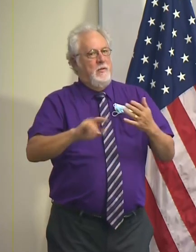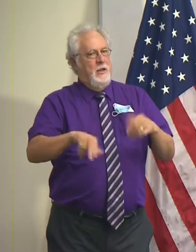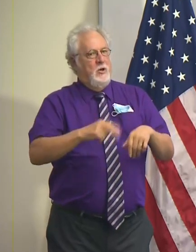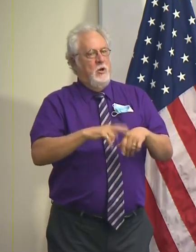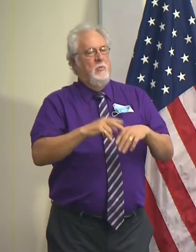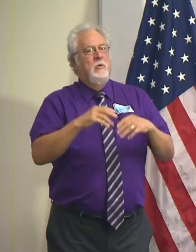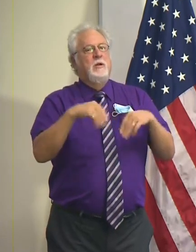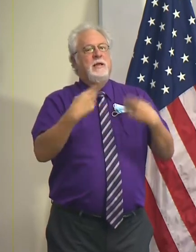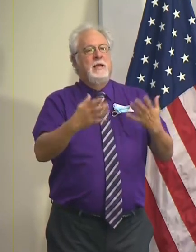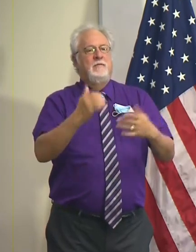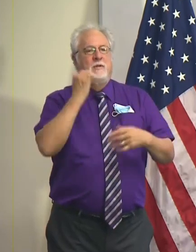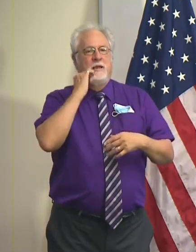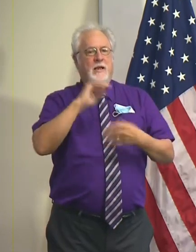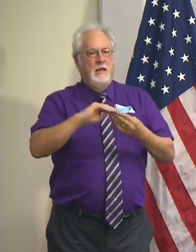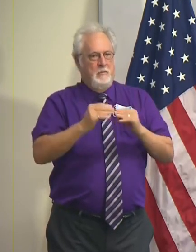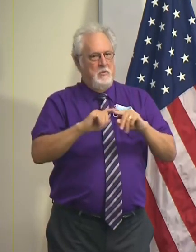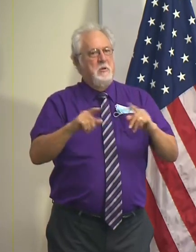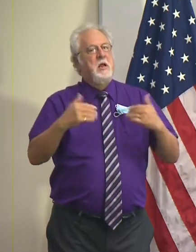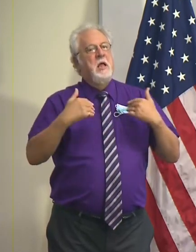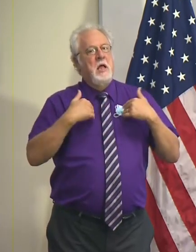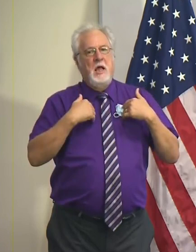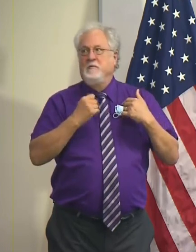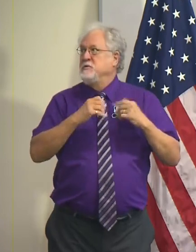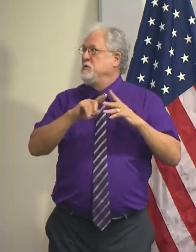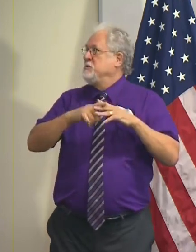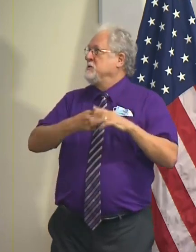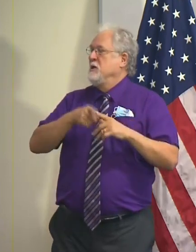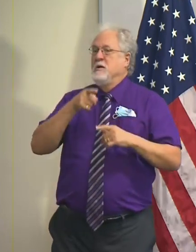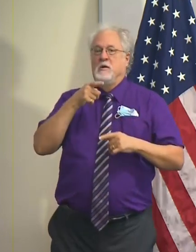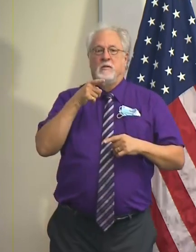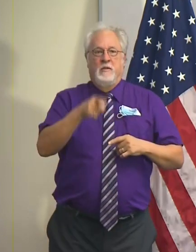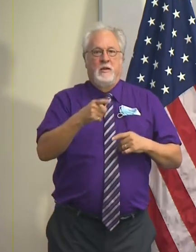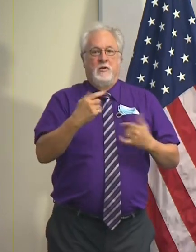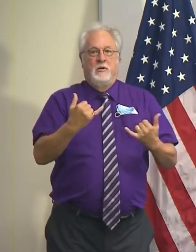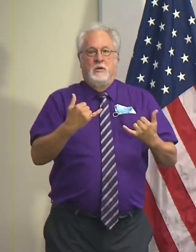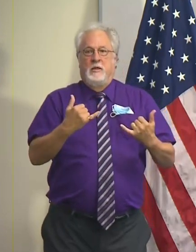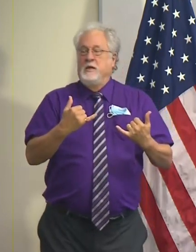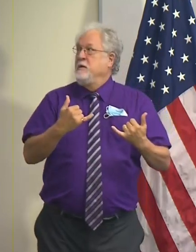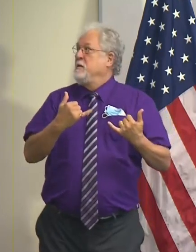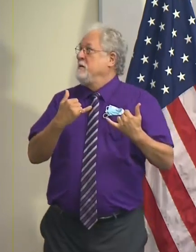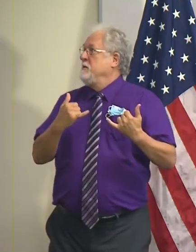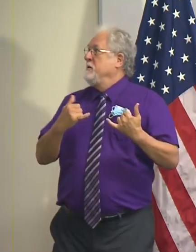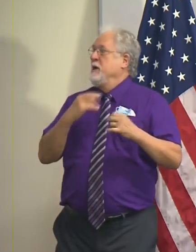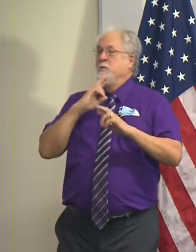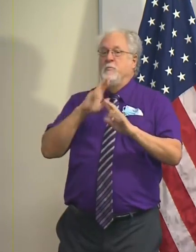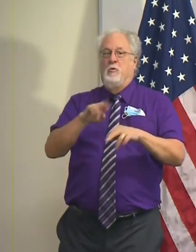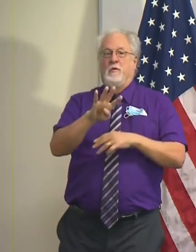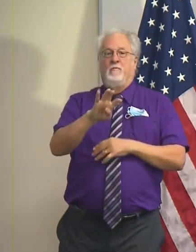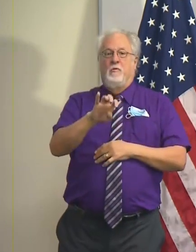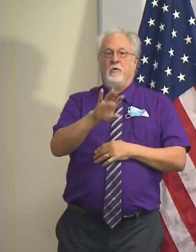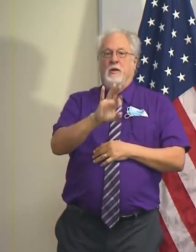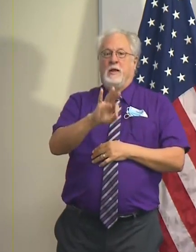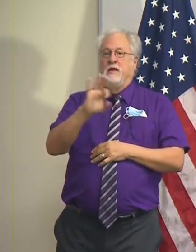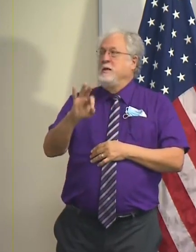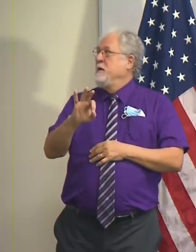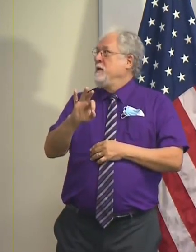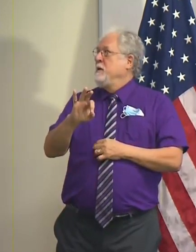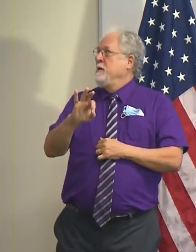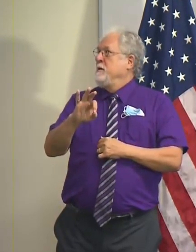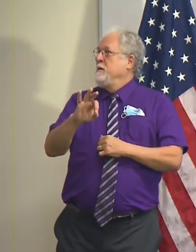give the daily numbers, but we do have them, so I want to start there today. Today we're reporting